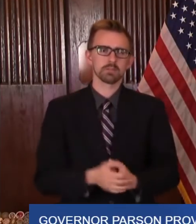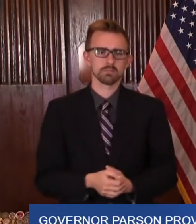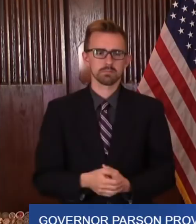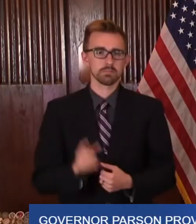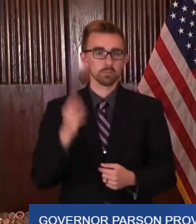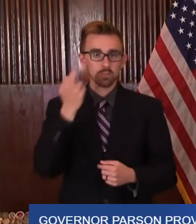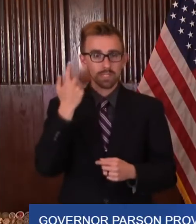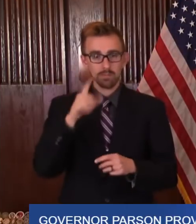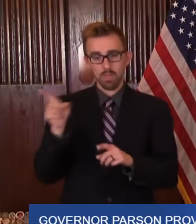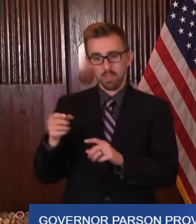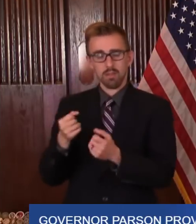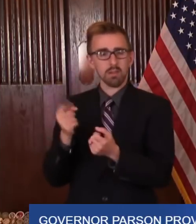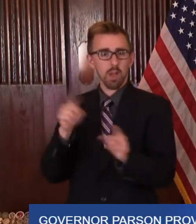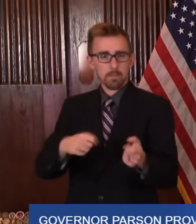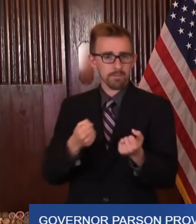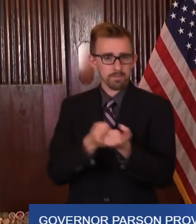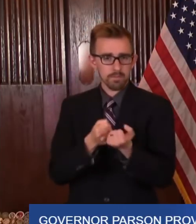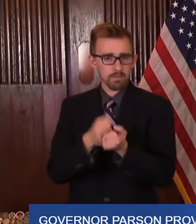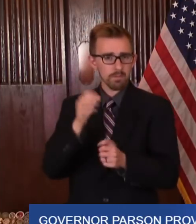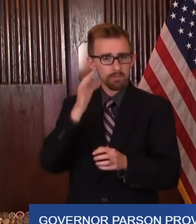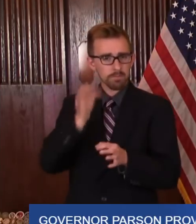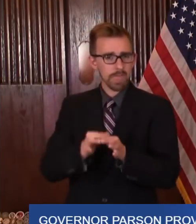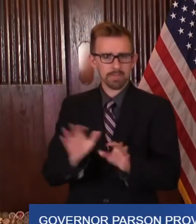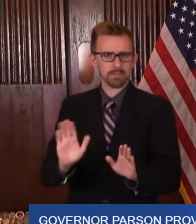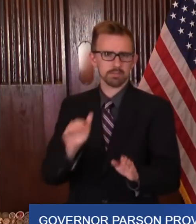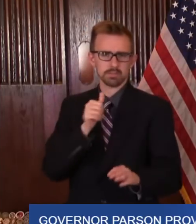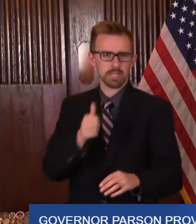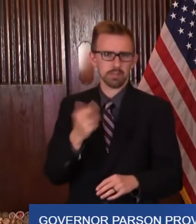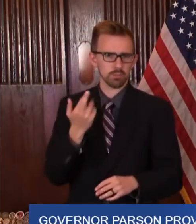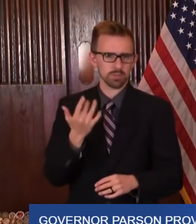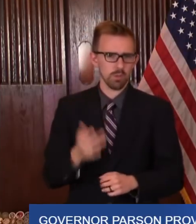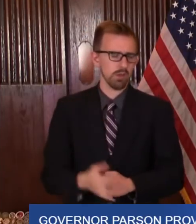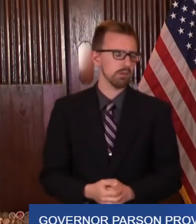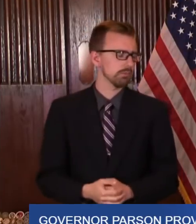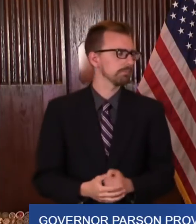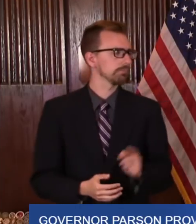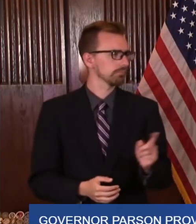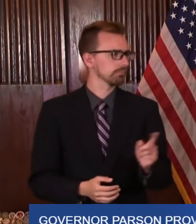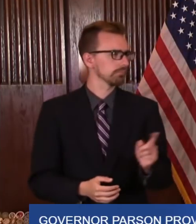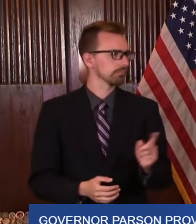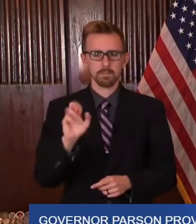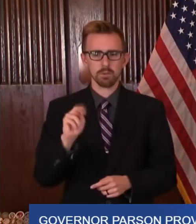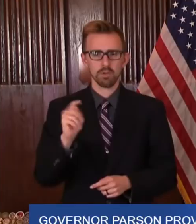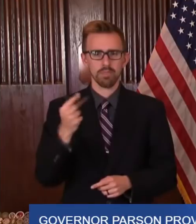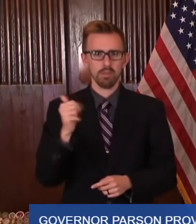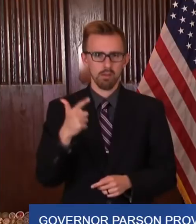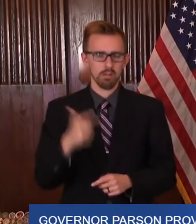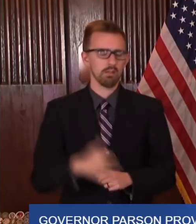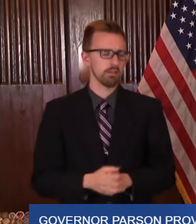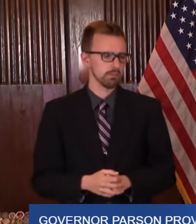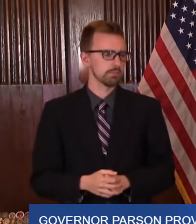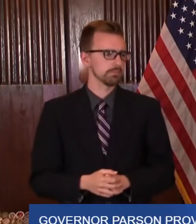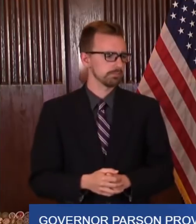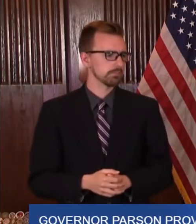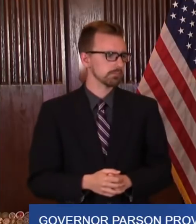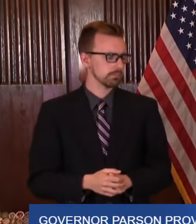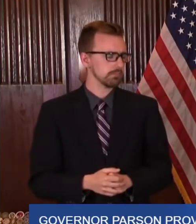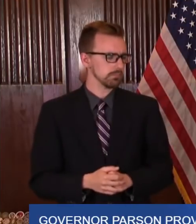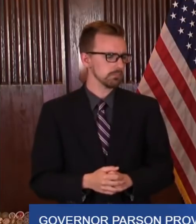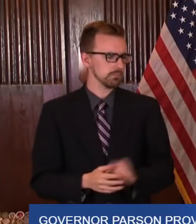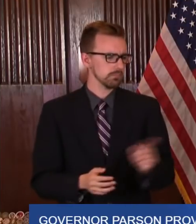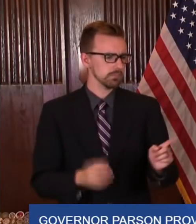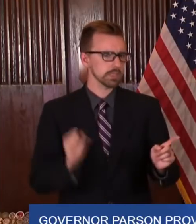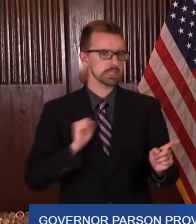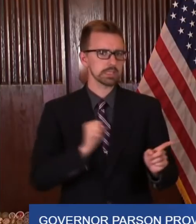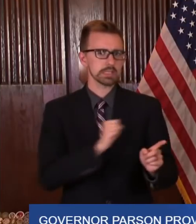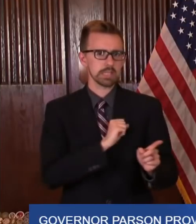one faith or another. All right, thank you, Governor. This question is from Jeff Bernthal, Nexstar. Today, the Senate leader released a statement calling for